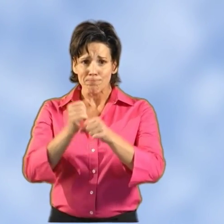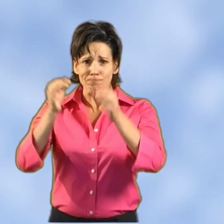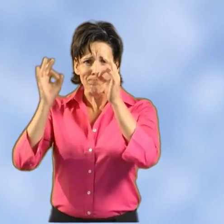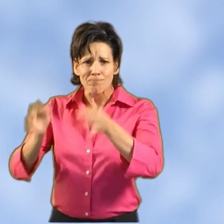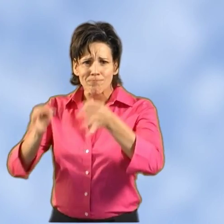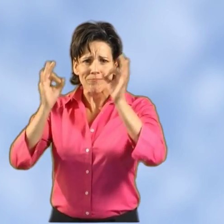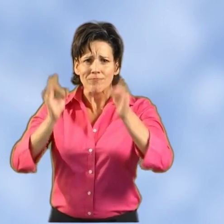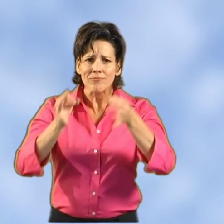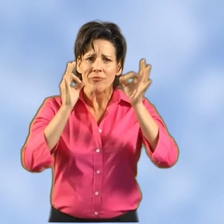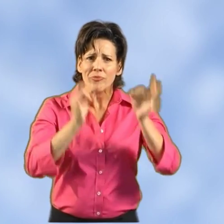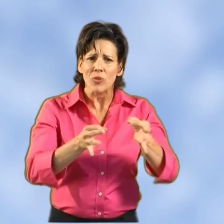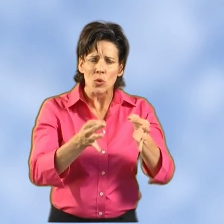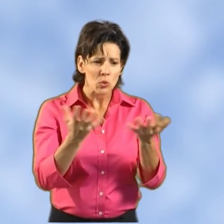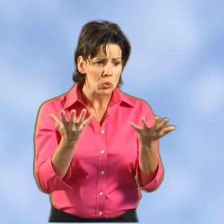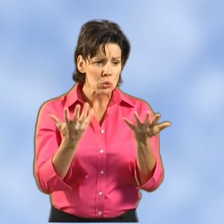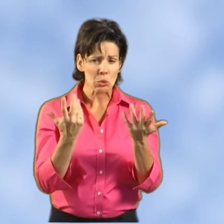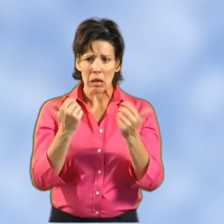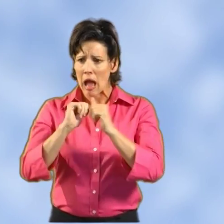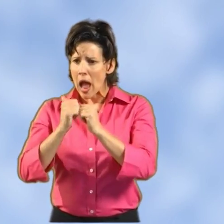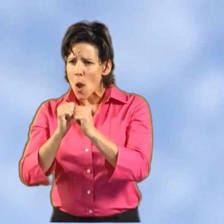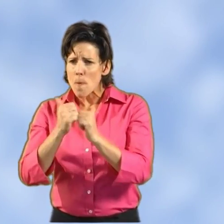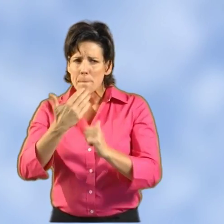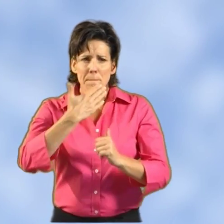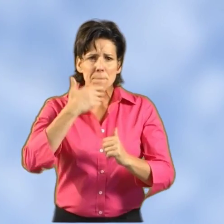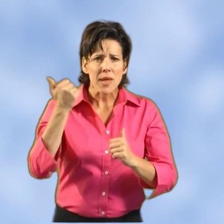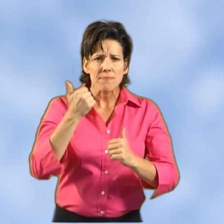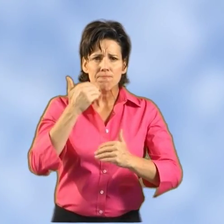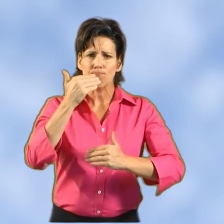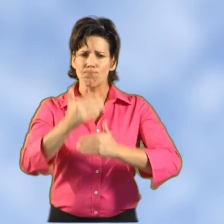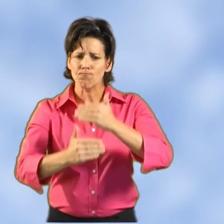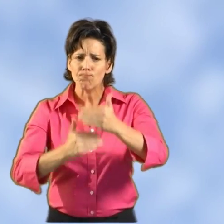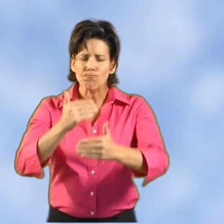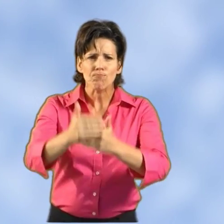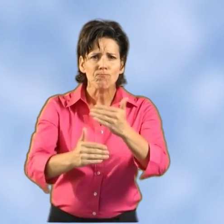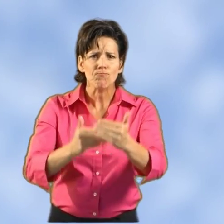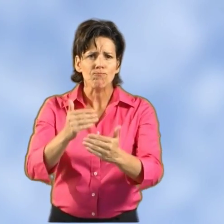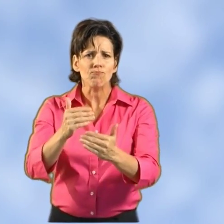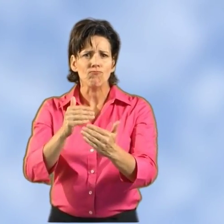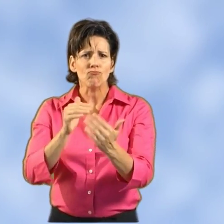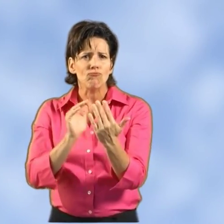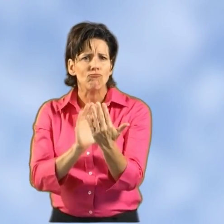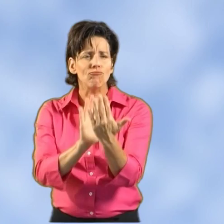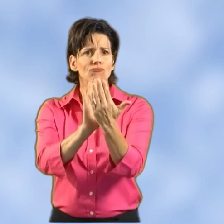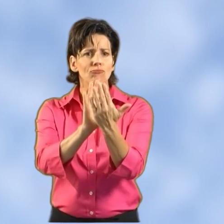As a woman makes decisions on how to best move on after treatment,